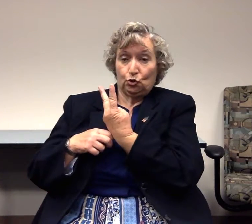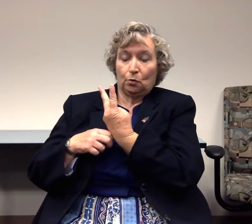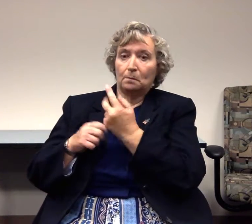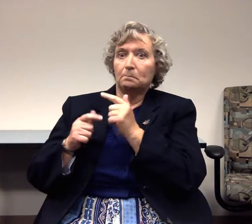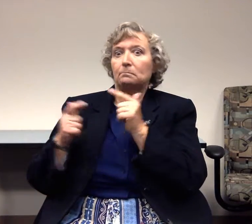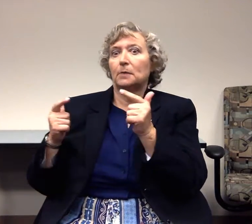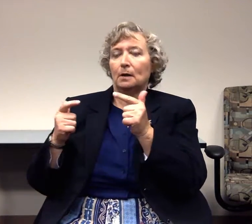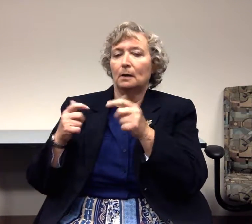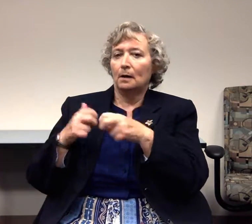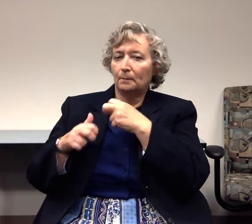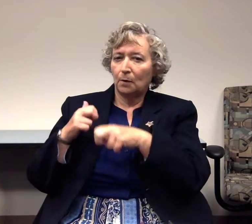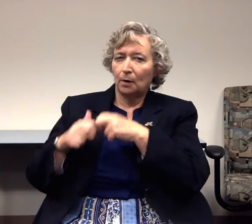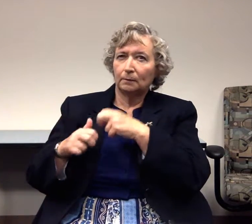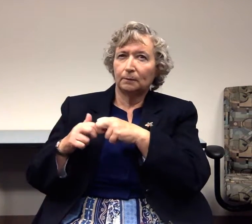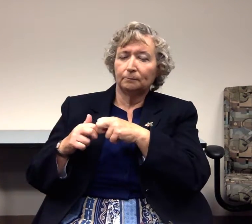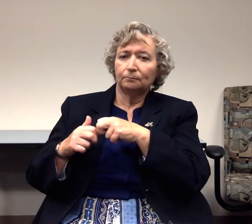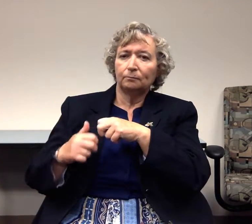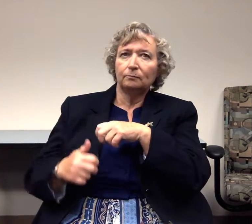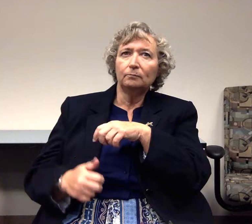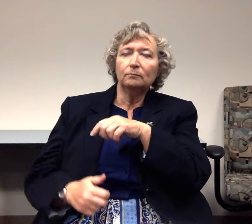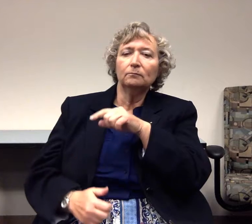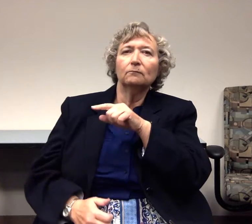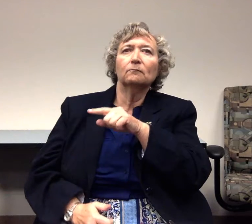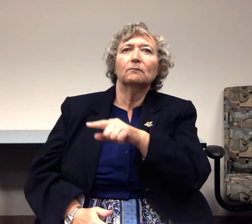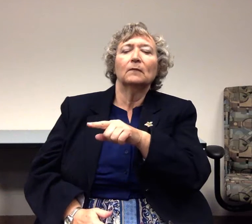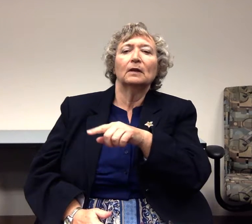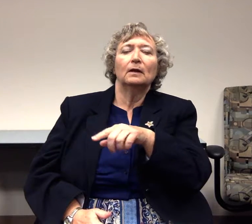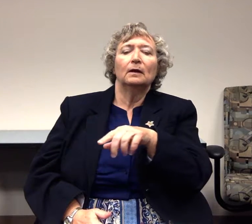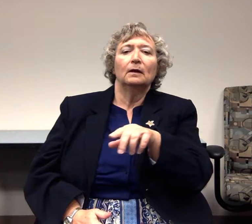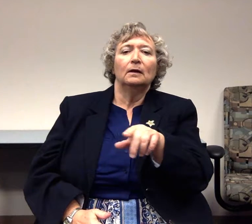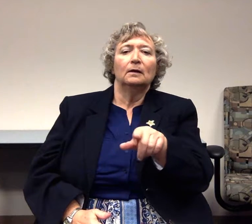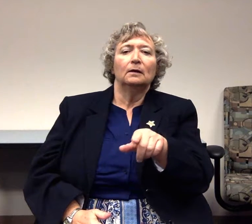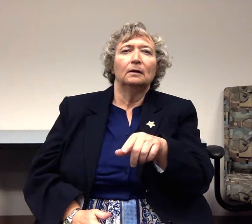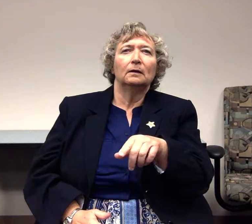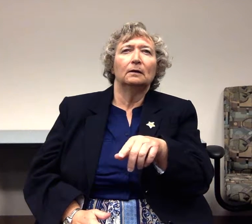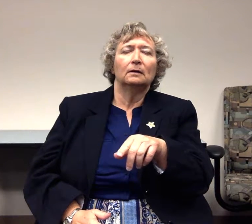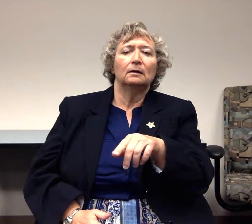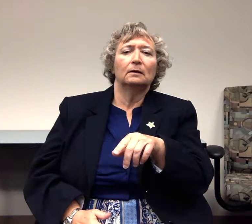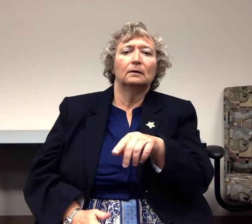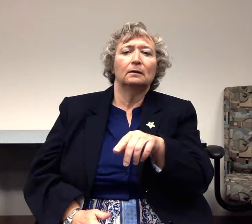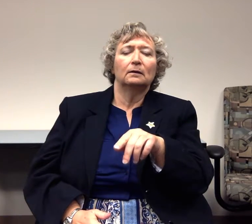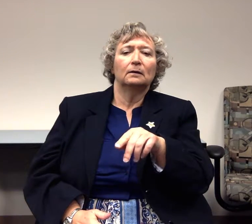Okay, tea was a problem earlier, wasn't it? We didn't want to pay that tax on tea. Tax.